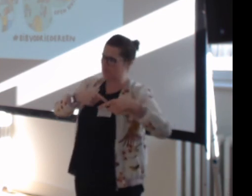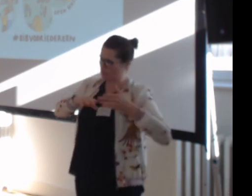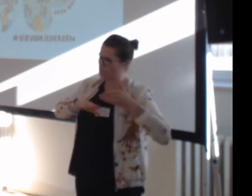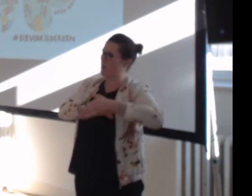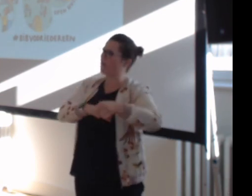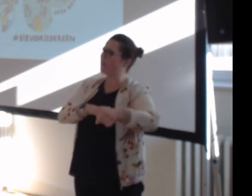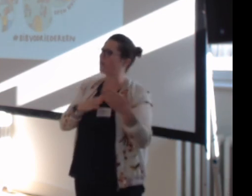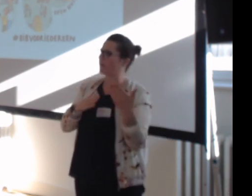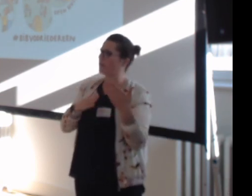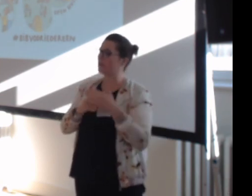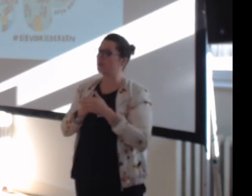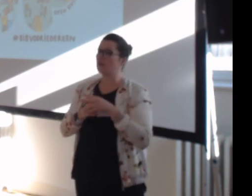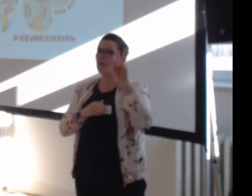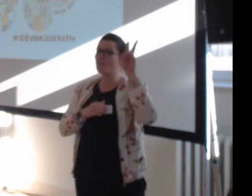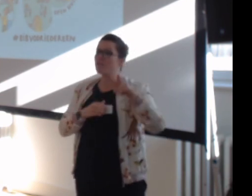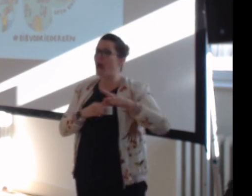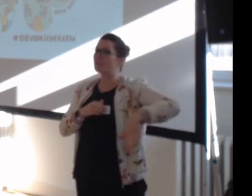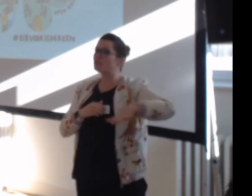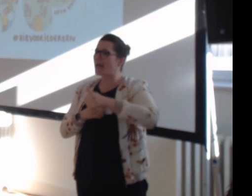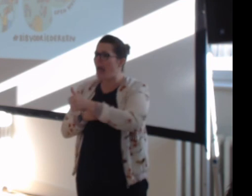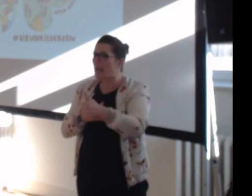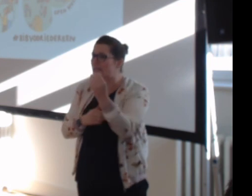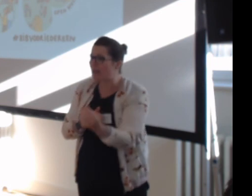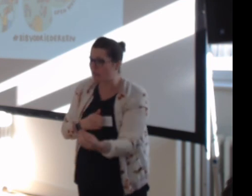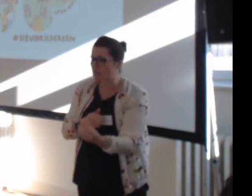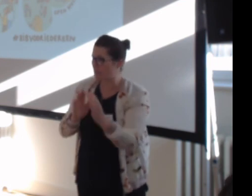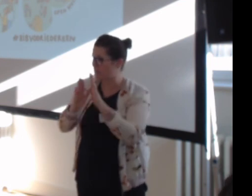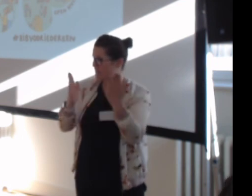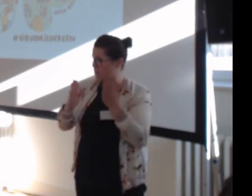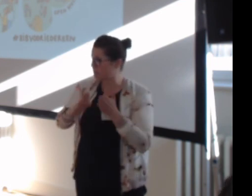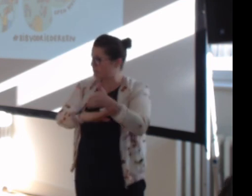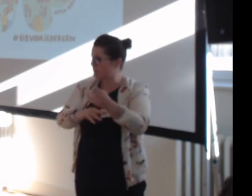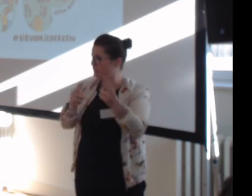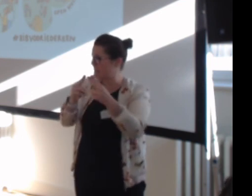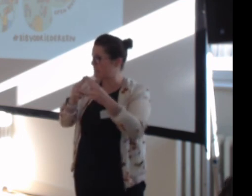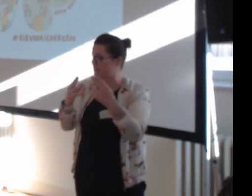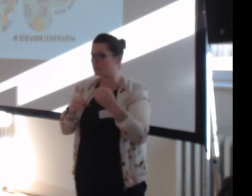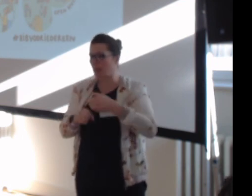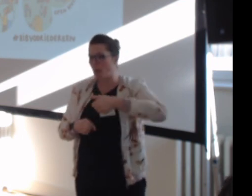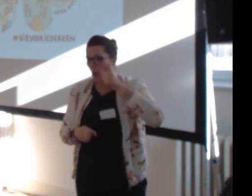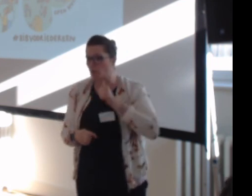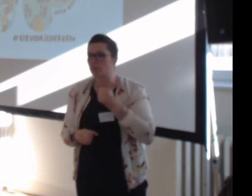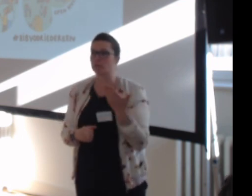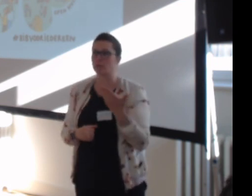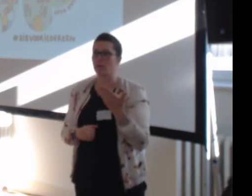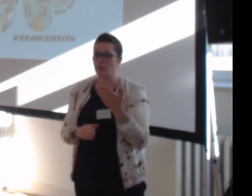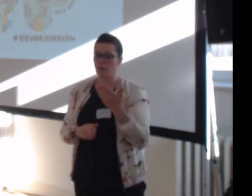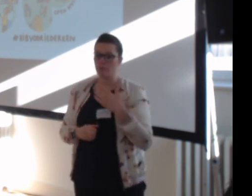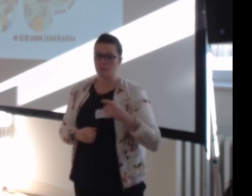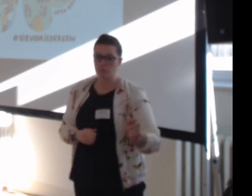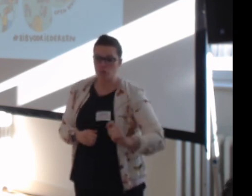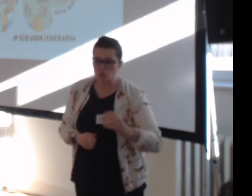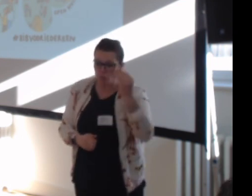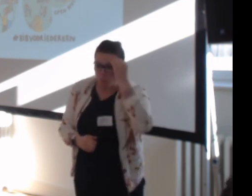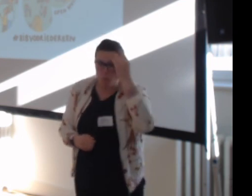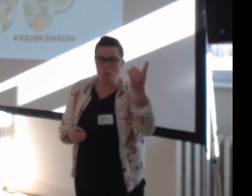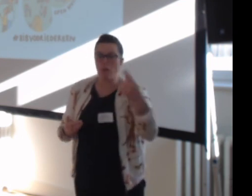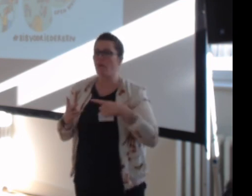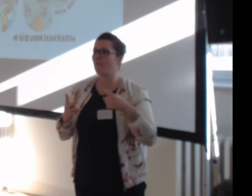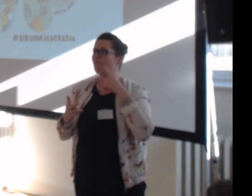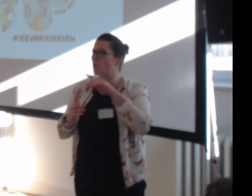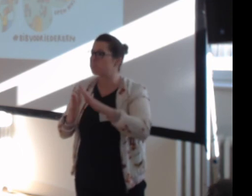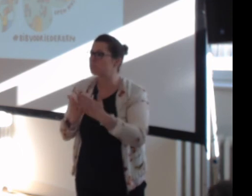accessible. In Flanders, every child visits the library with parents, kindergarten, schools, for